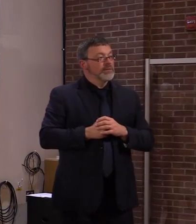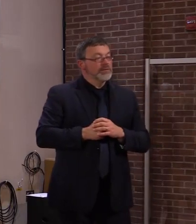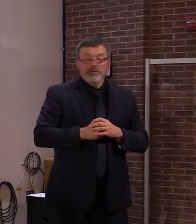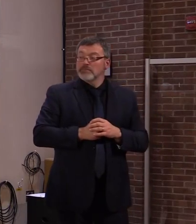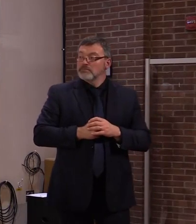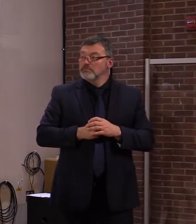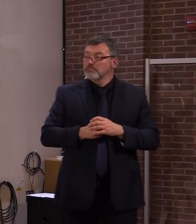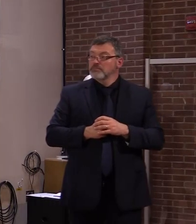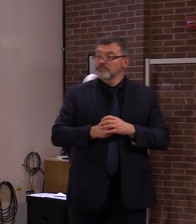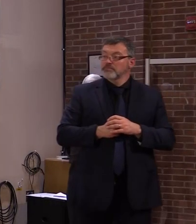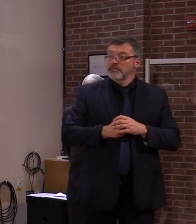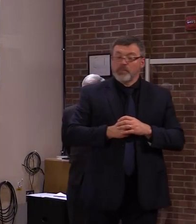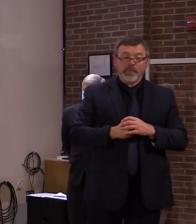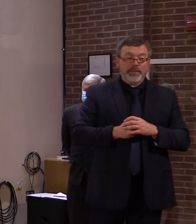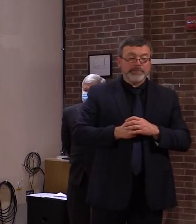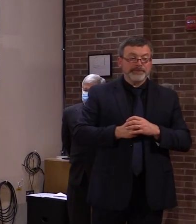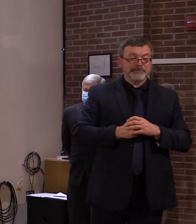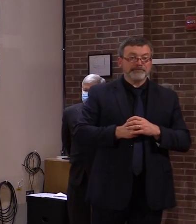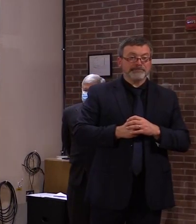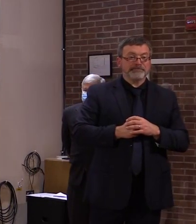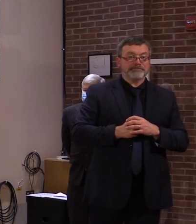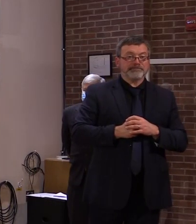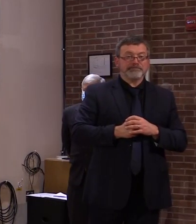Greg Lamoureux, the County Courier.